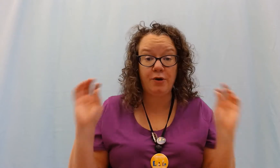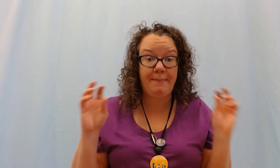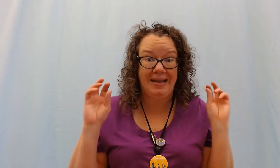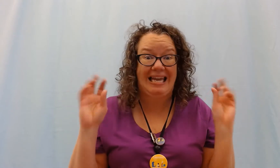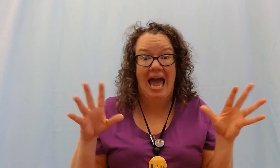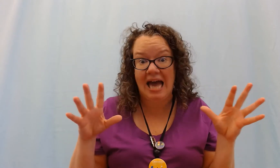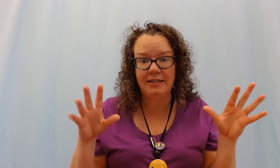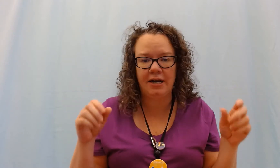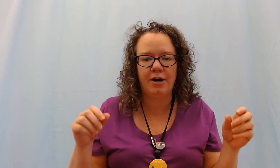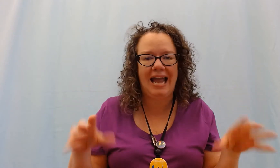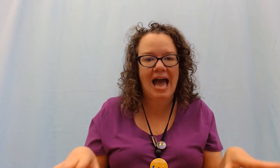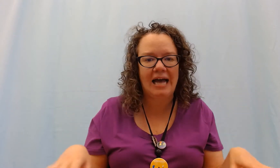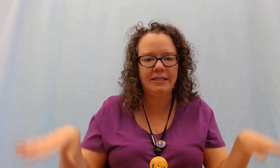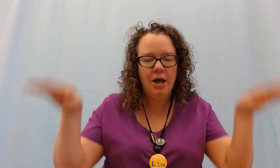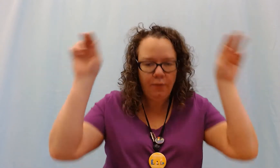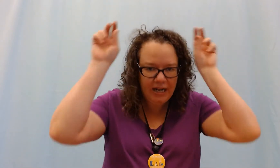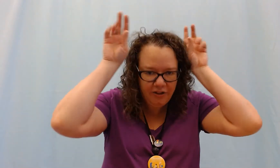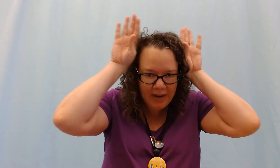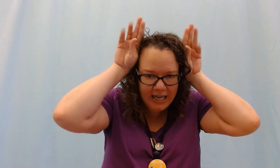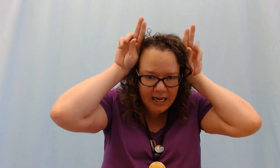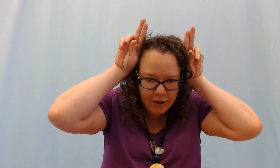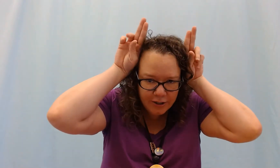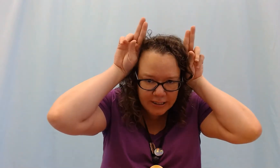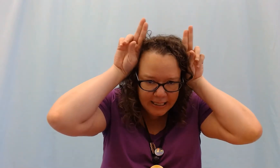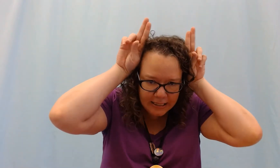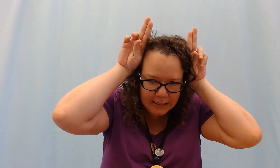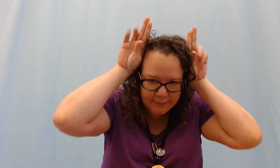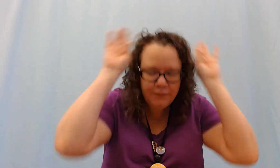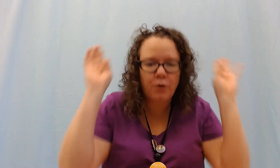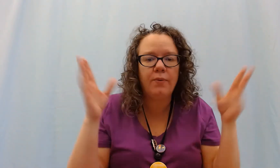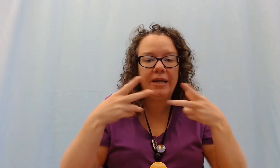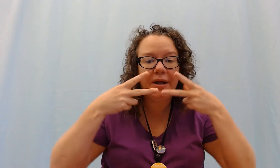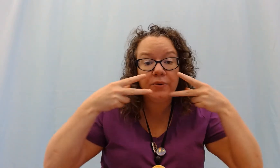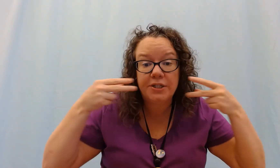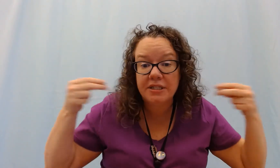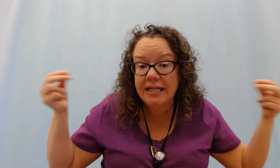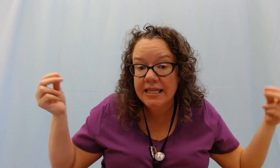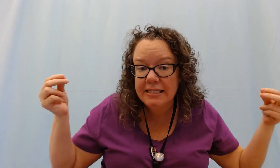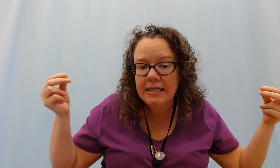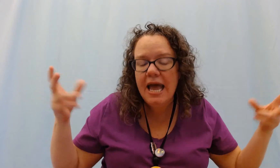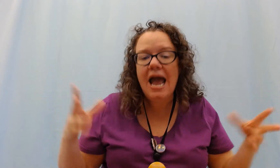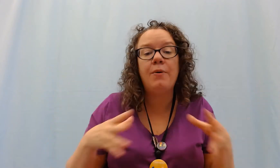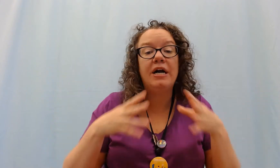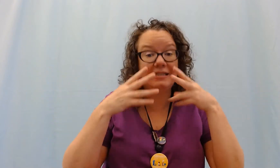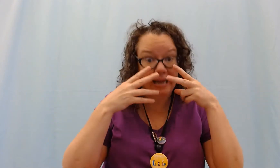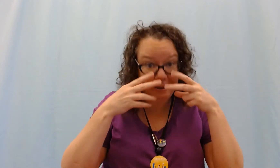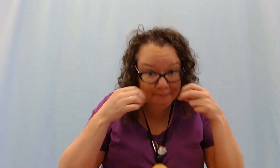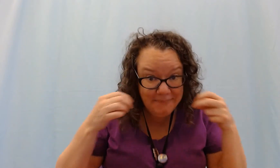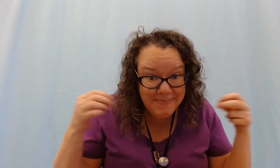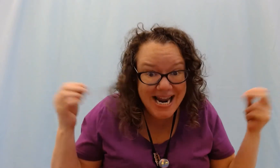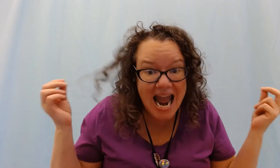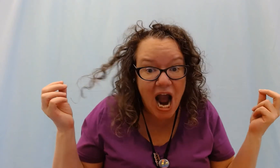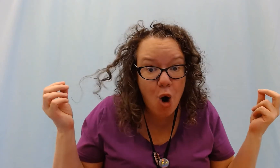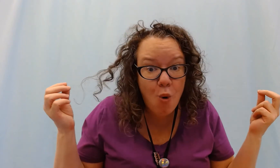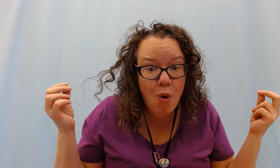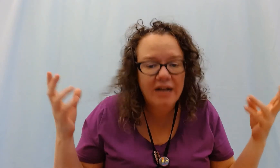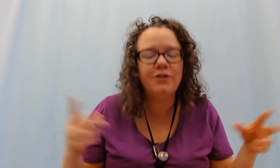great big cat. And our cat, we can either make ears like this, or we can make whiskers like this, and we're gonna say meow, so that they